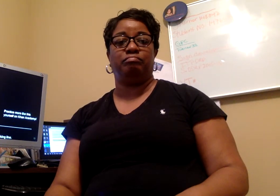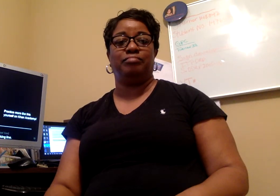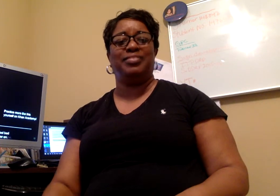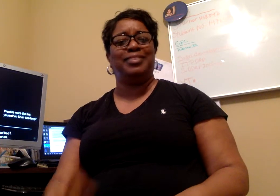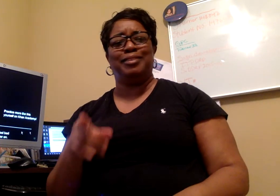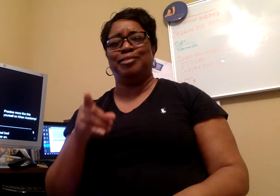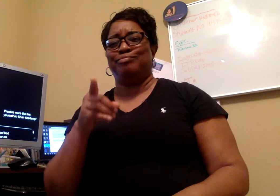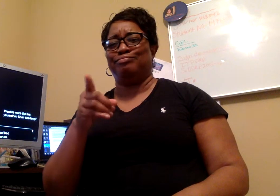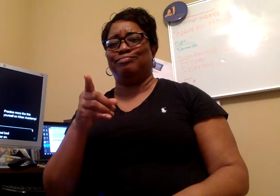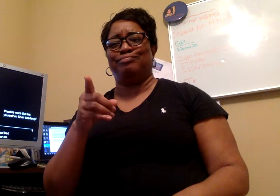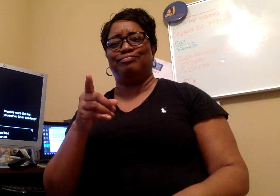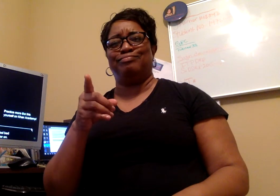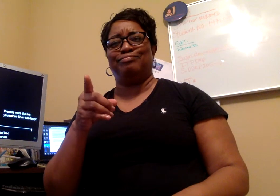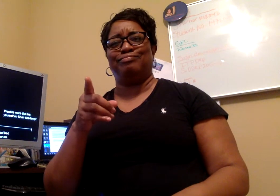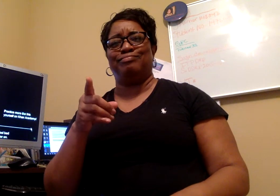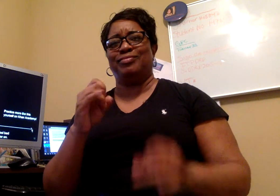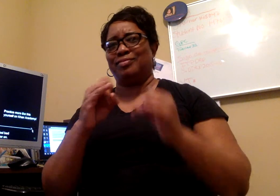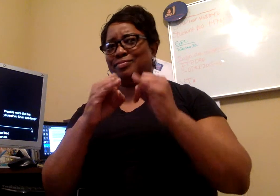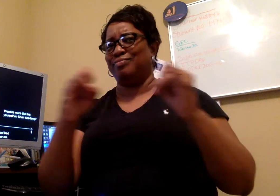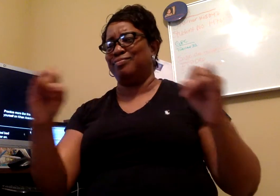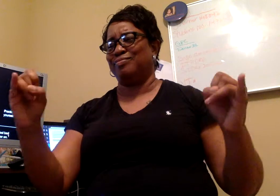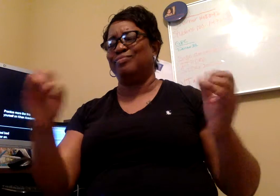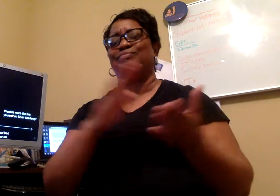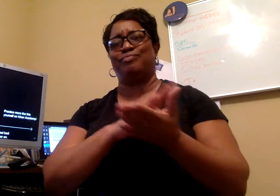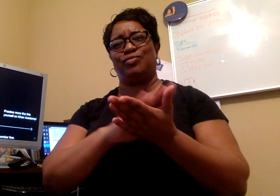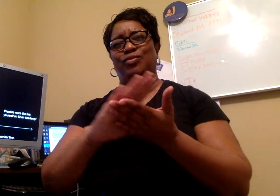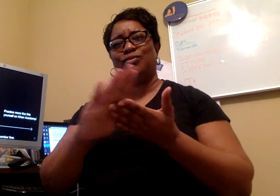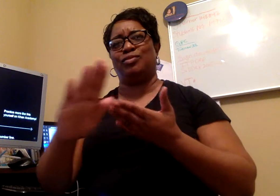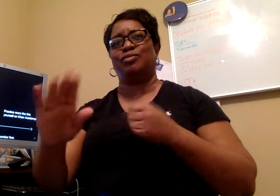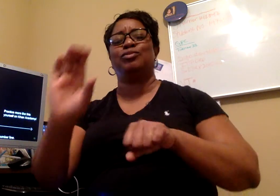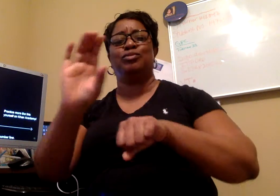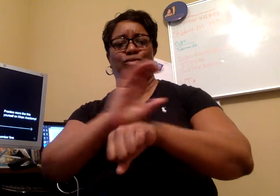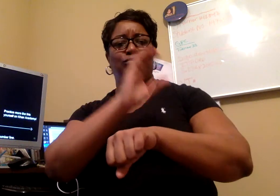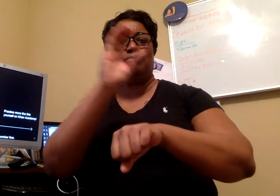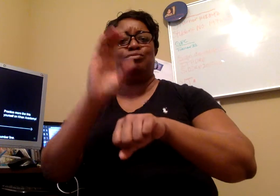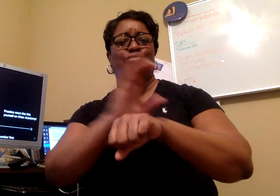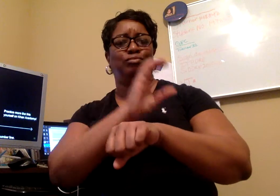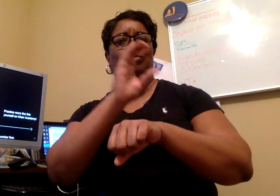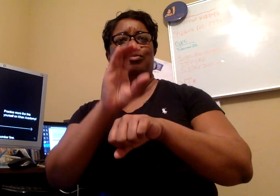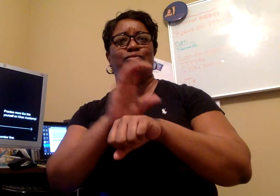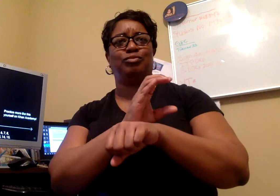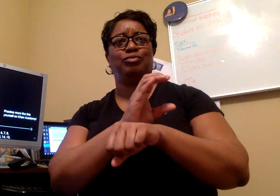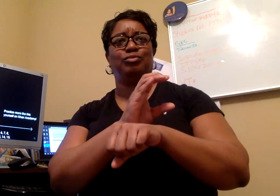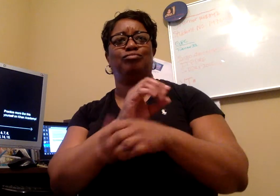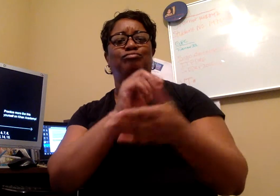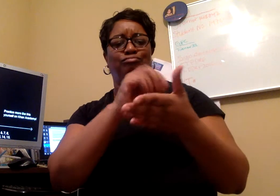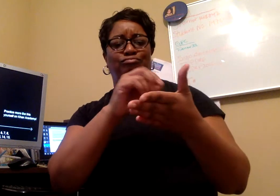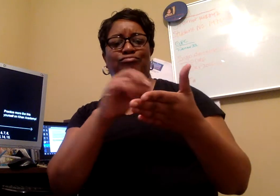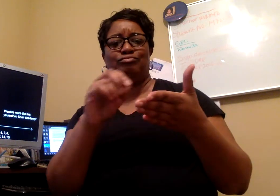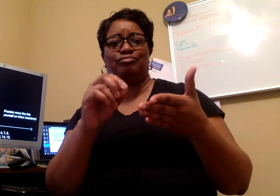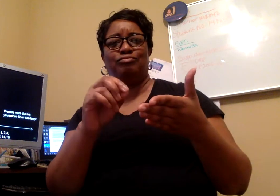line. I feel bad to erase it later on. So if we draw a number line, 0,